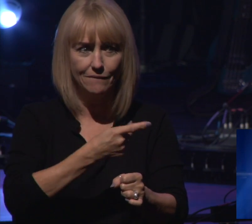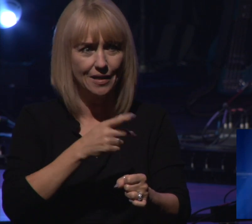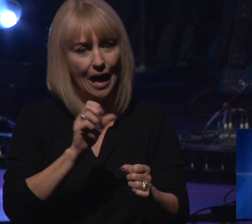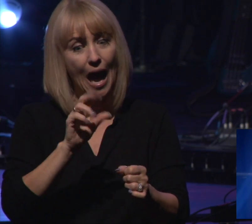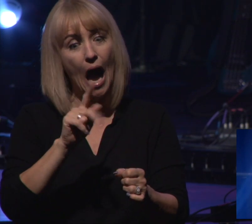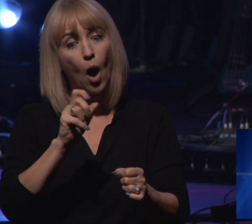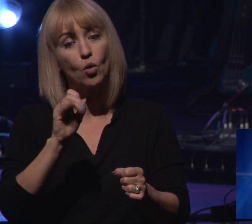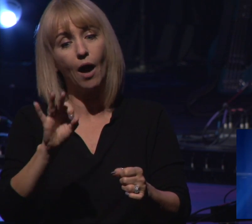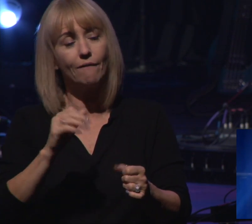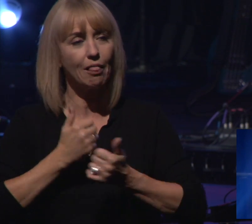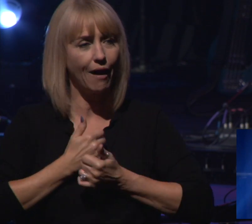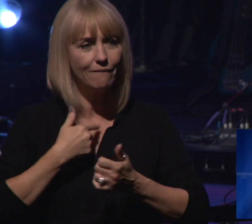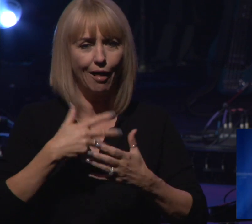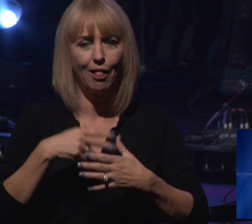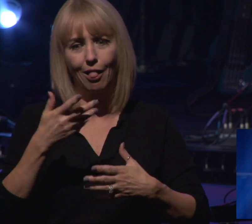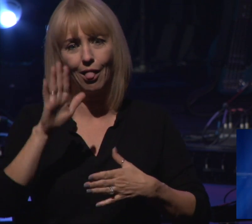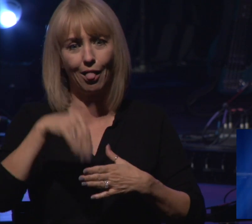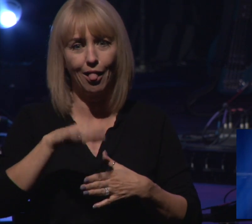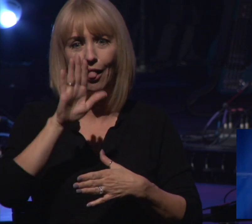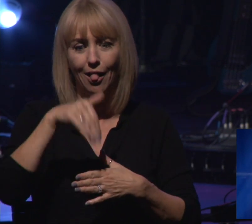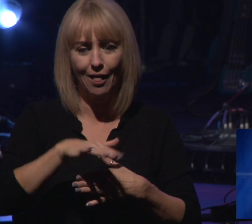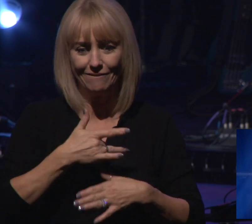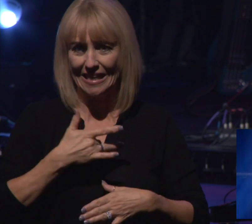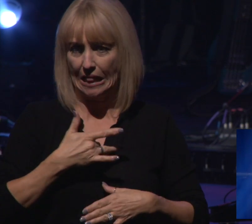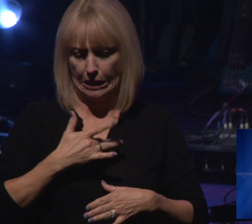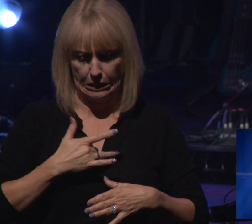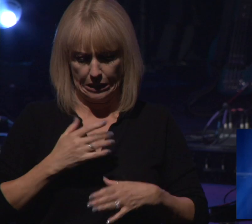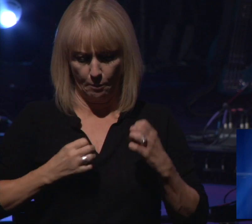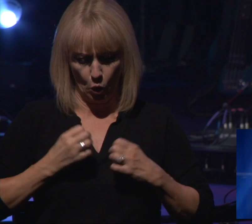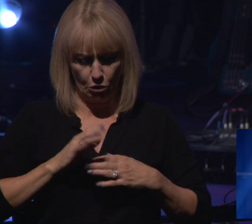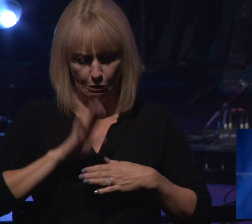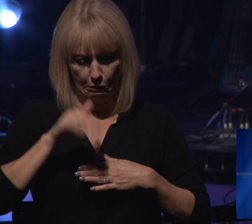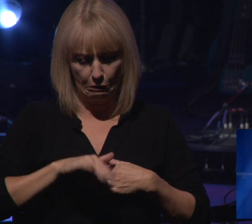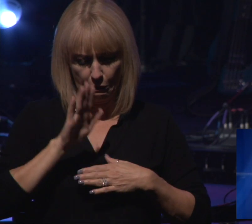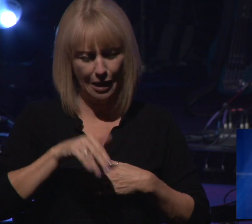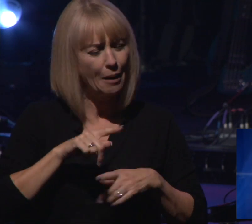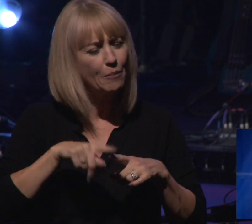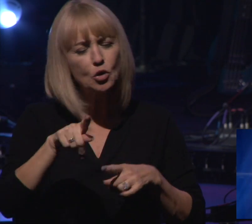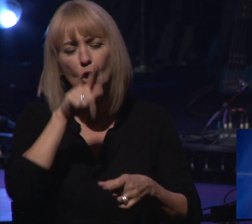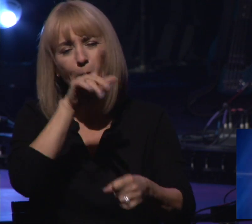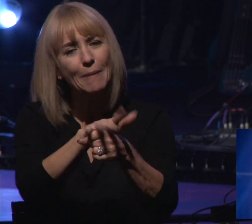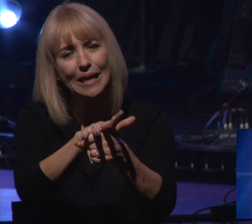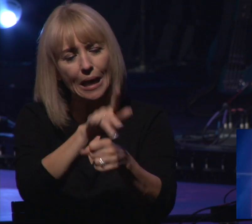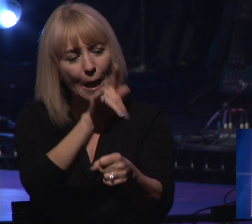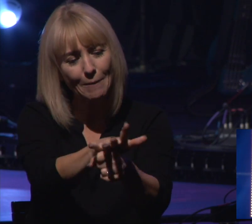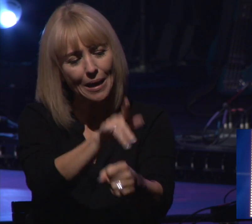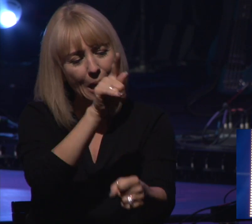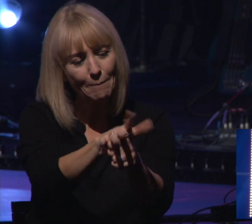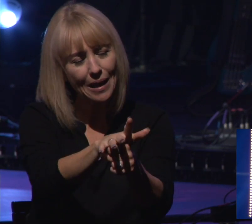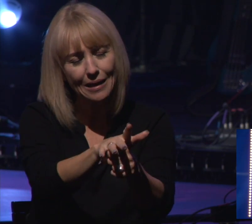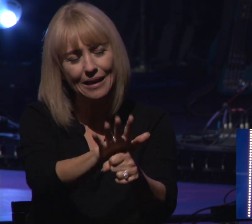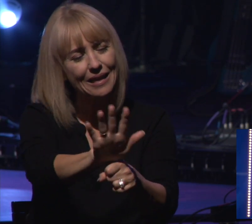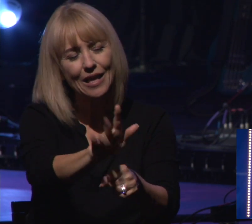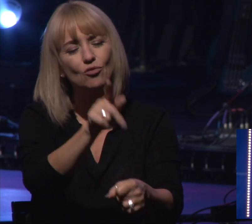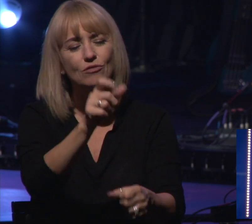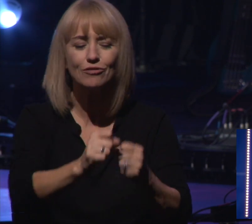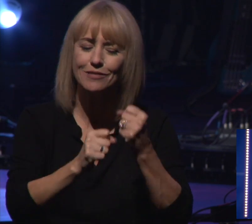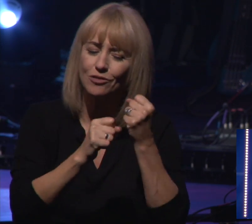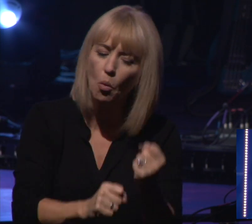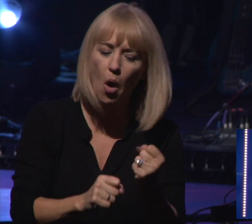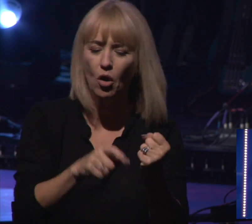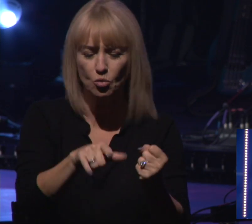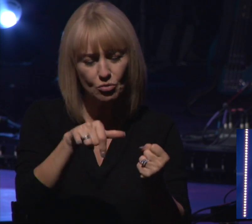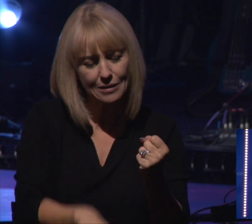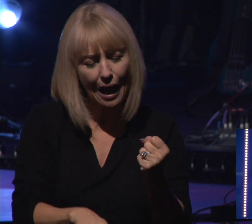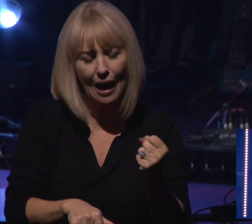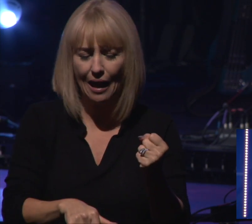you committed that you will love. And so you learn to love. You learn to build up on it. You learn to build